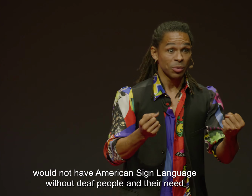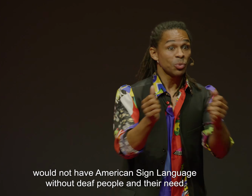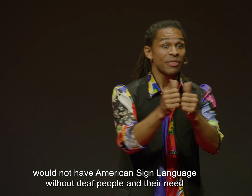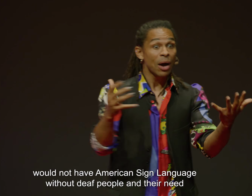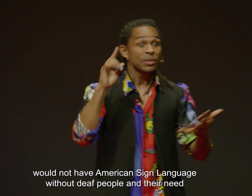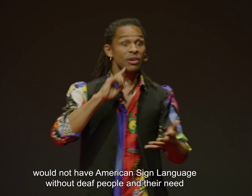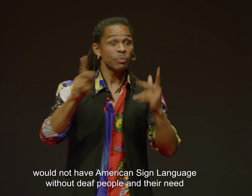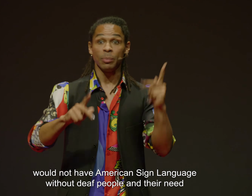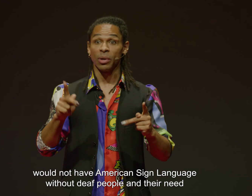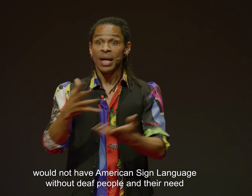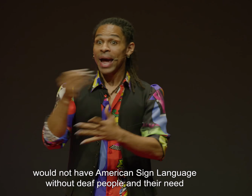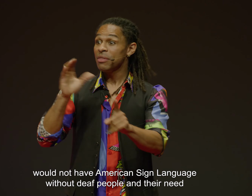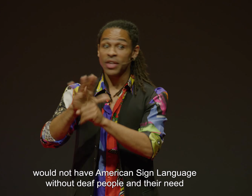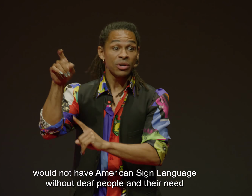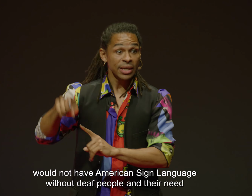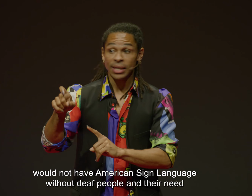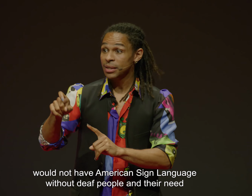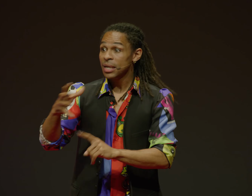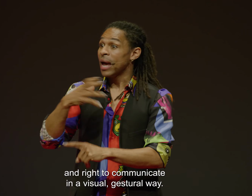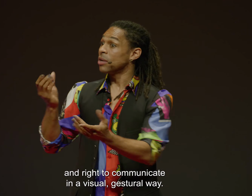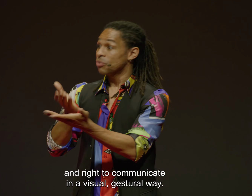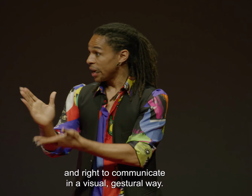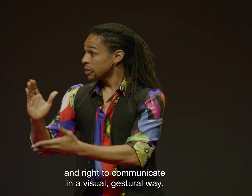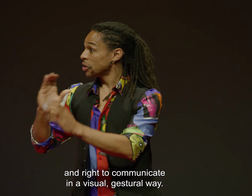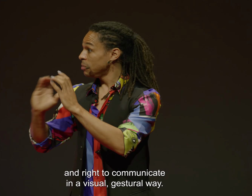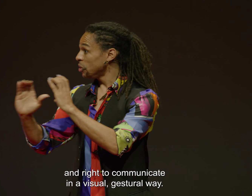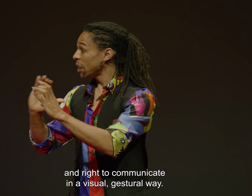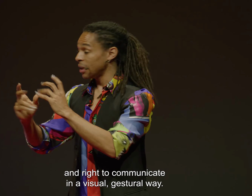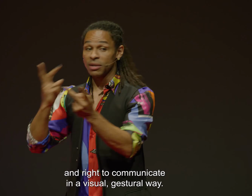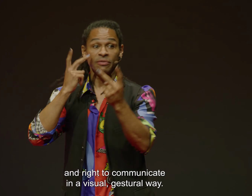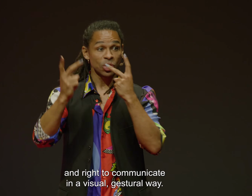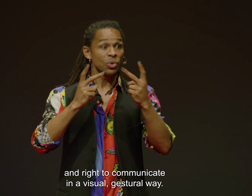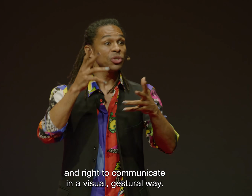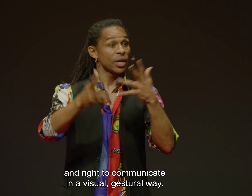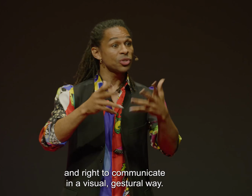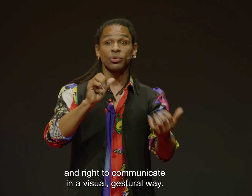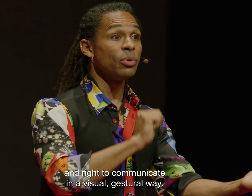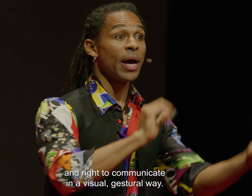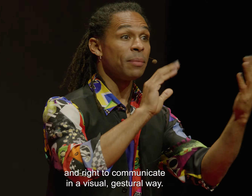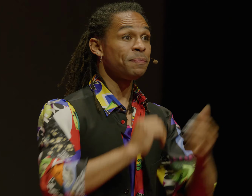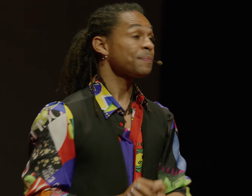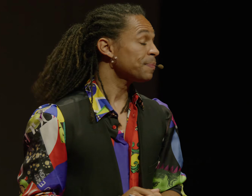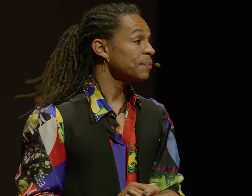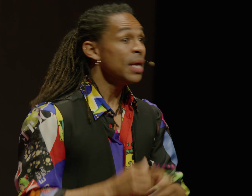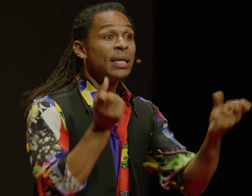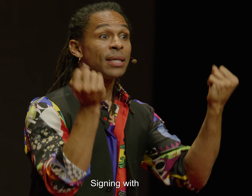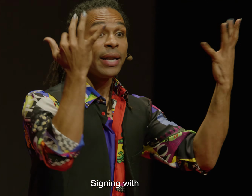Language without deaf people and their need and right to communicate in a visual, gestural way. Signing